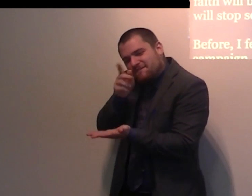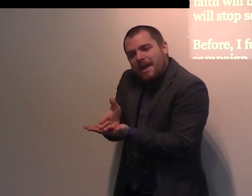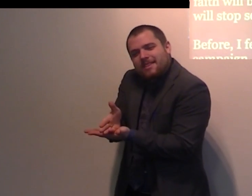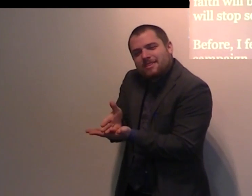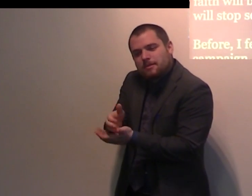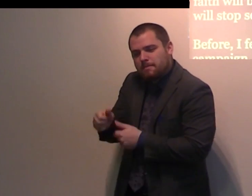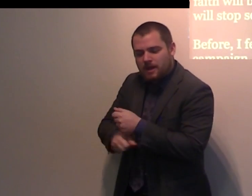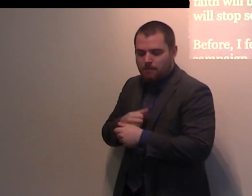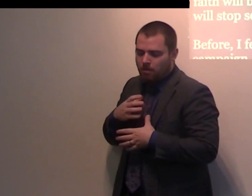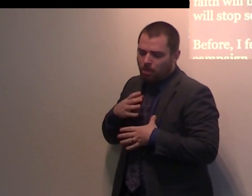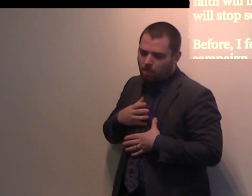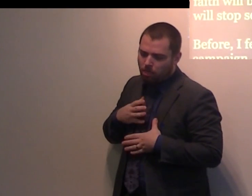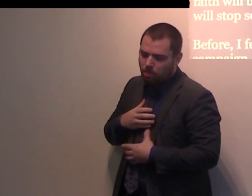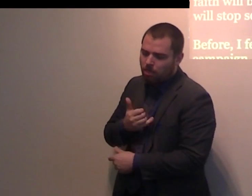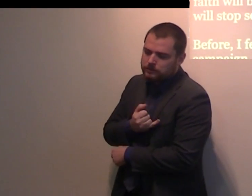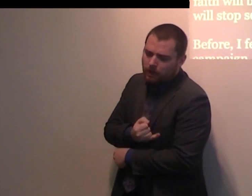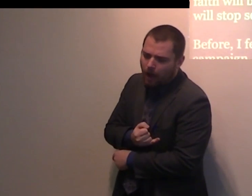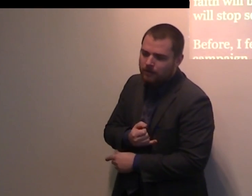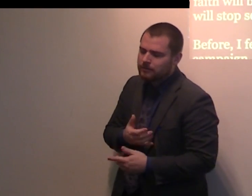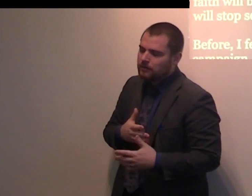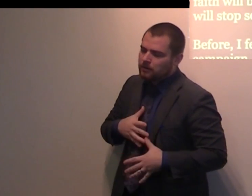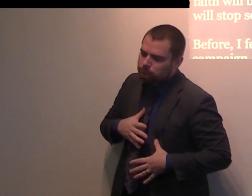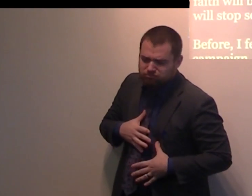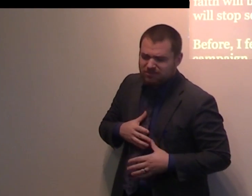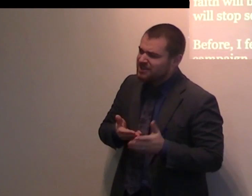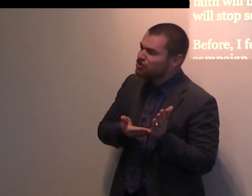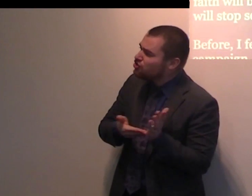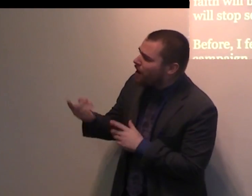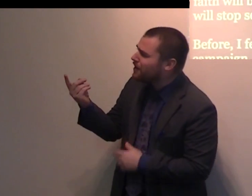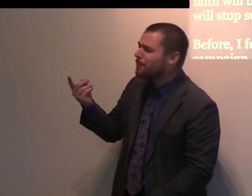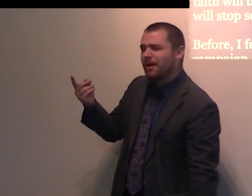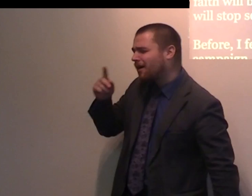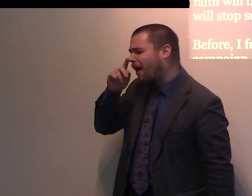and tired, and I will stop serving God.